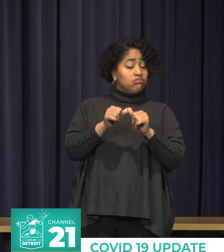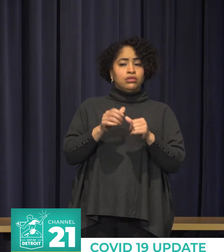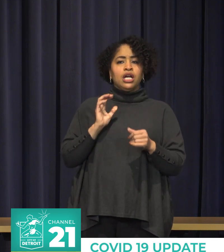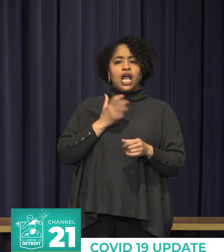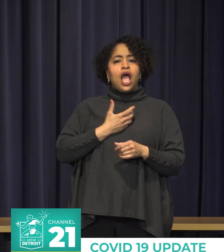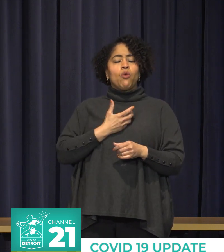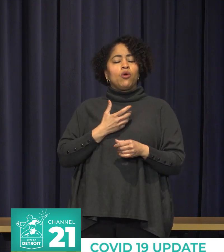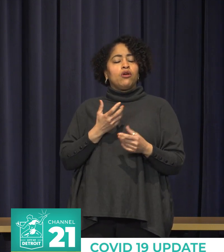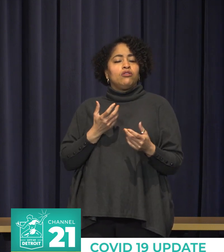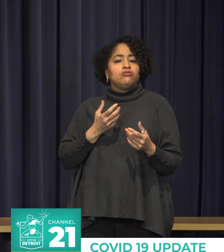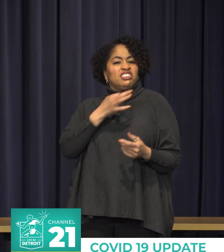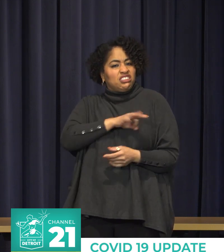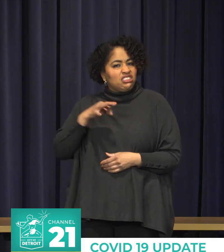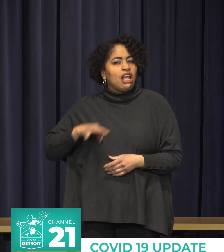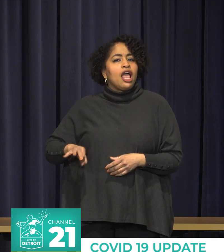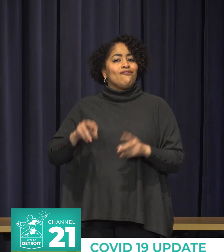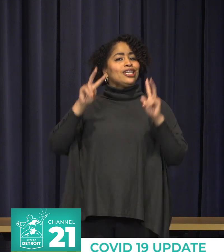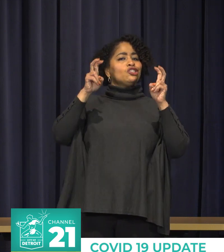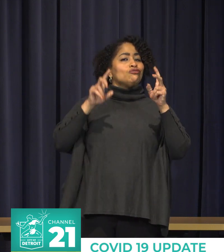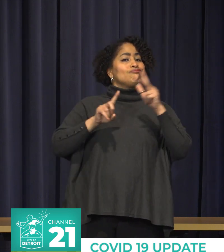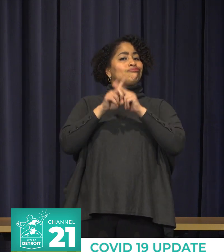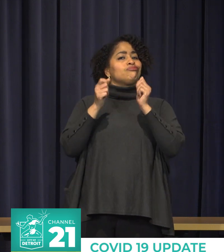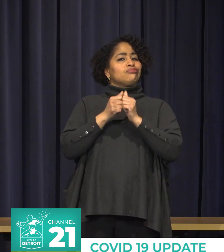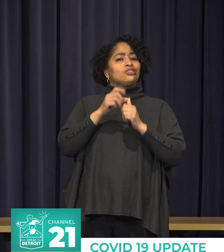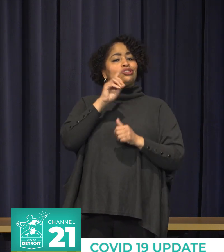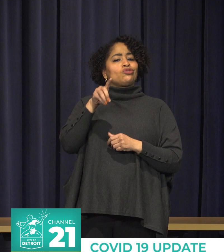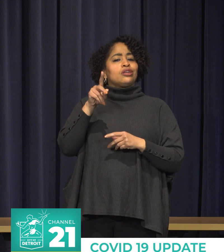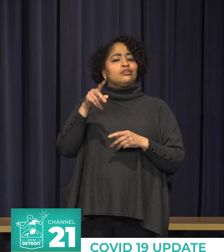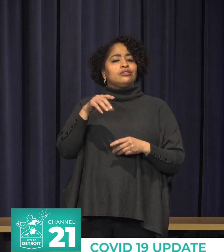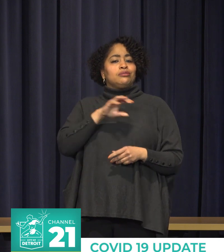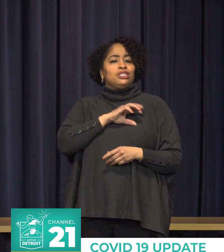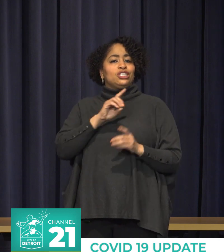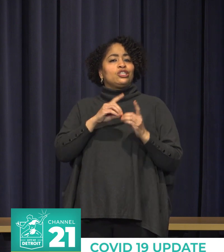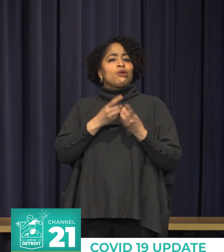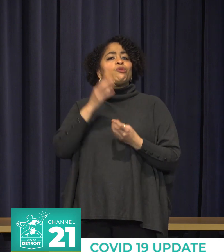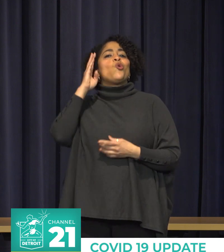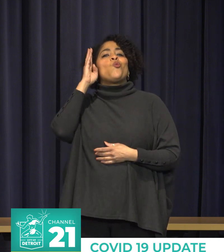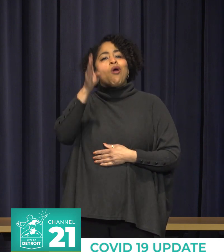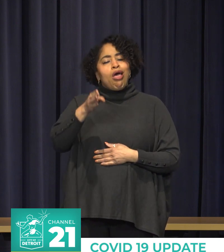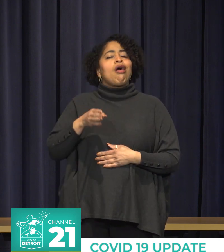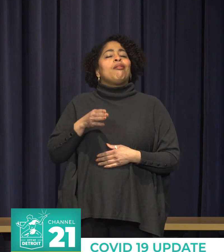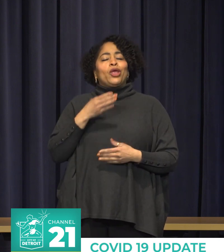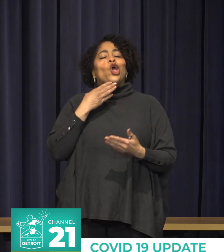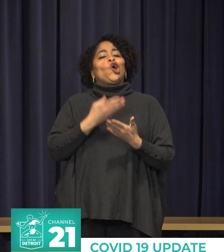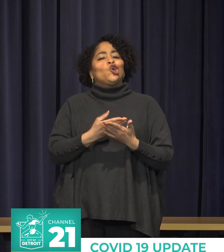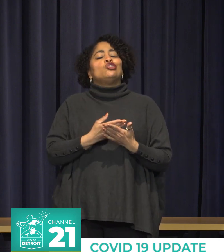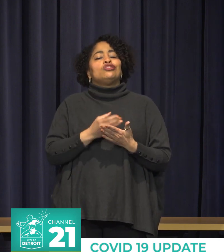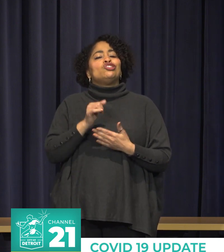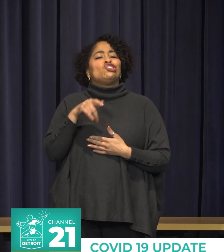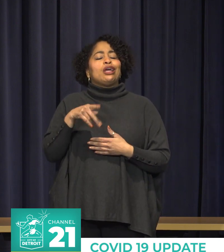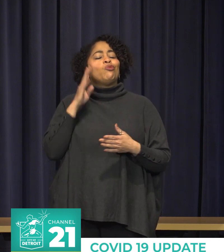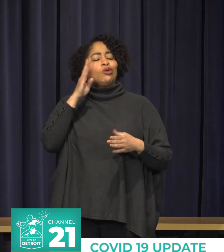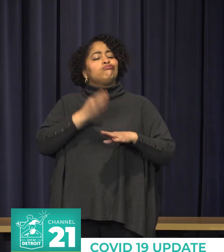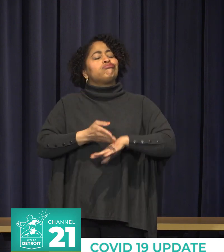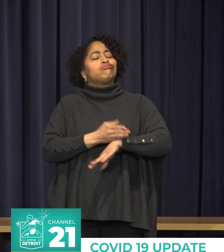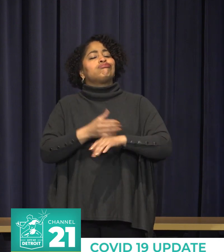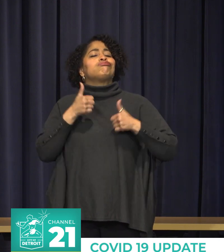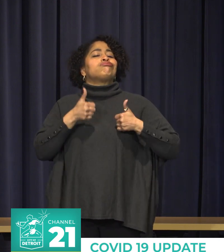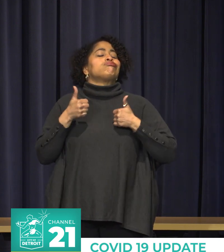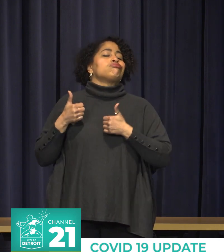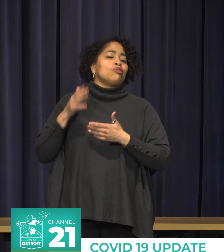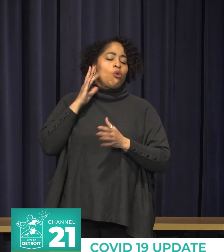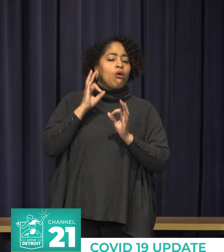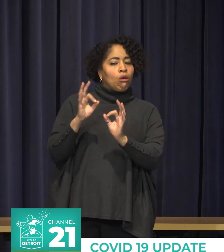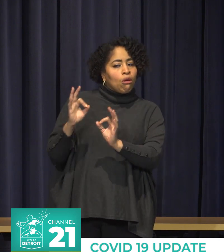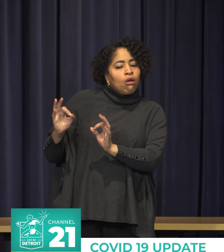manpower issues at the Detroit Police Department will be in good shape. And